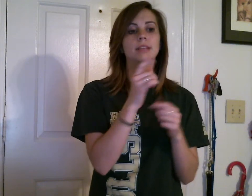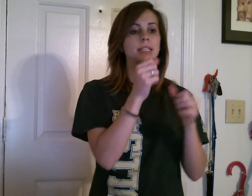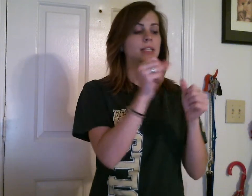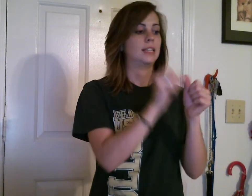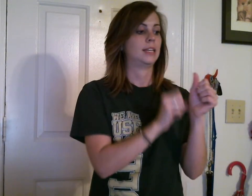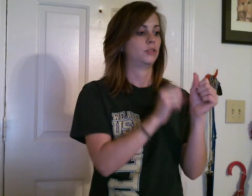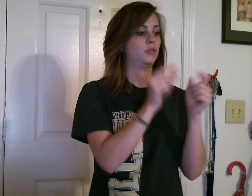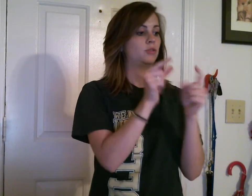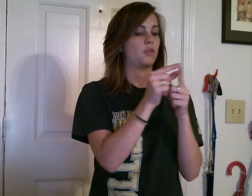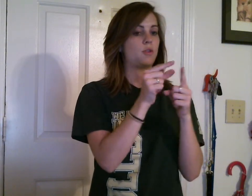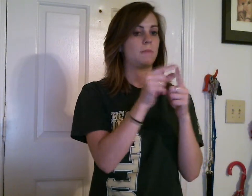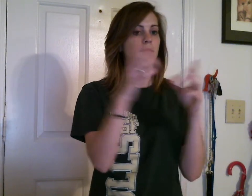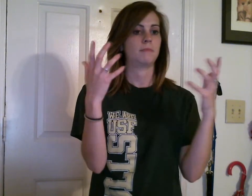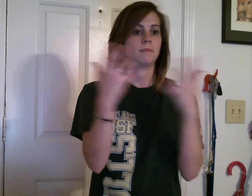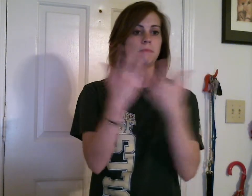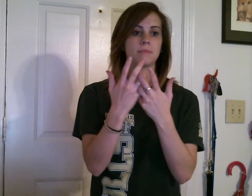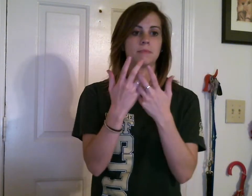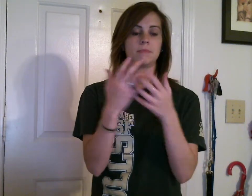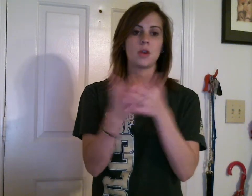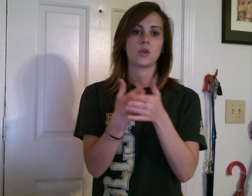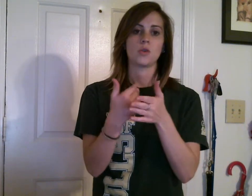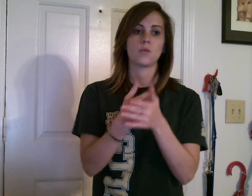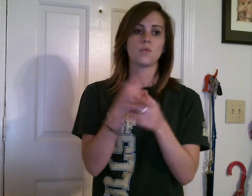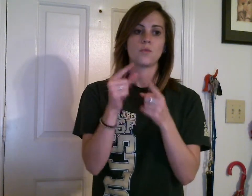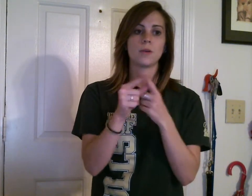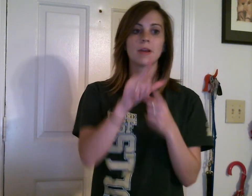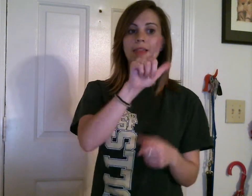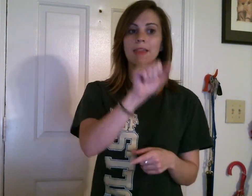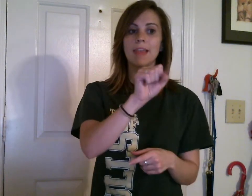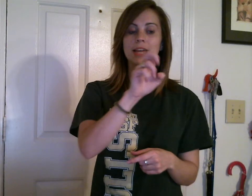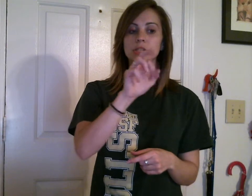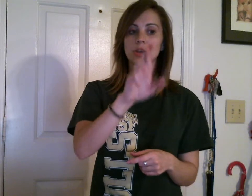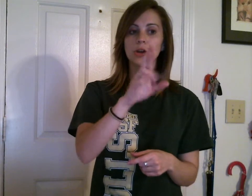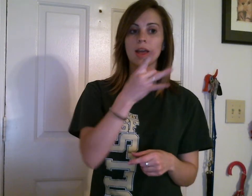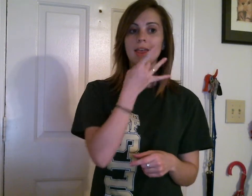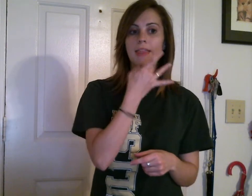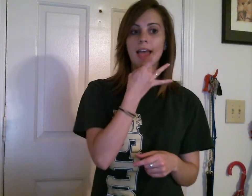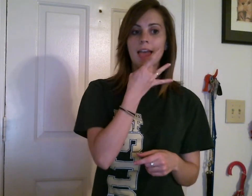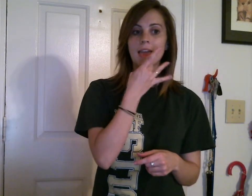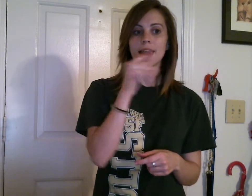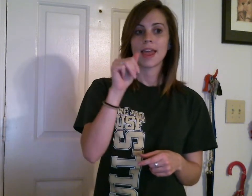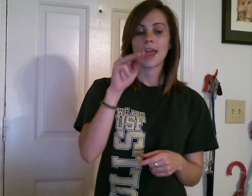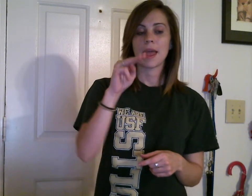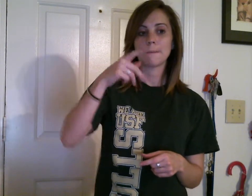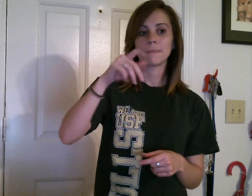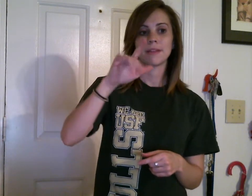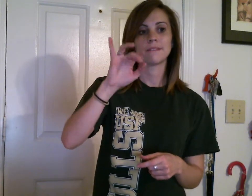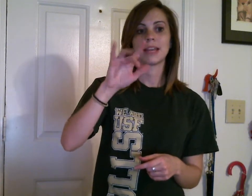term. Laser is actually an acronym. It stands for light amplification by stimulated emission of